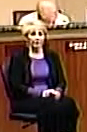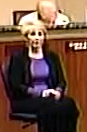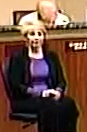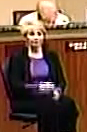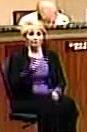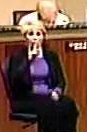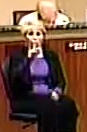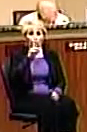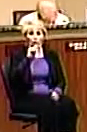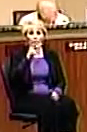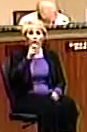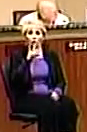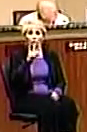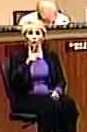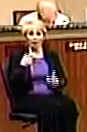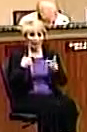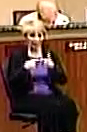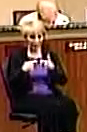Rutherford Electric,